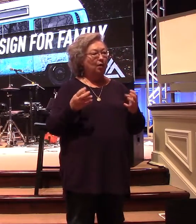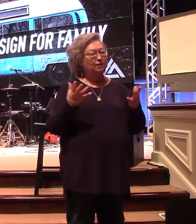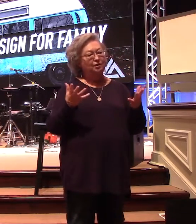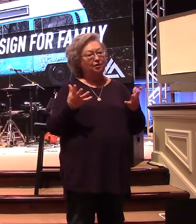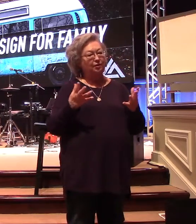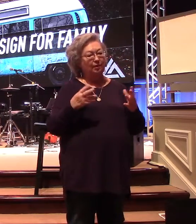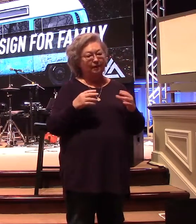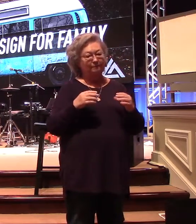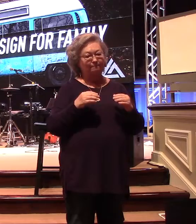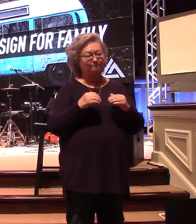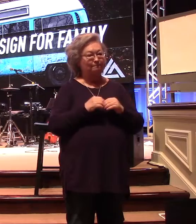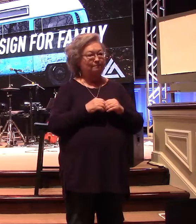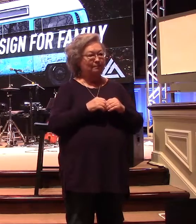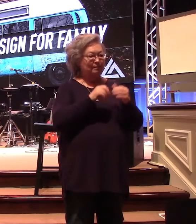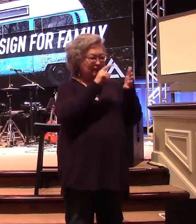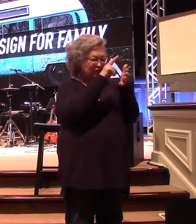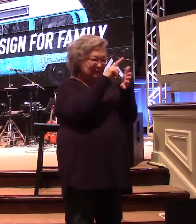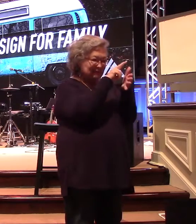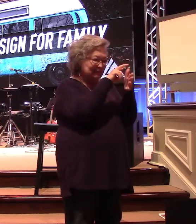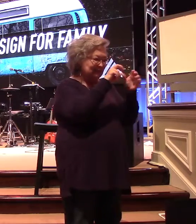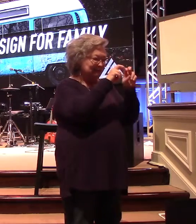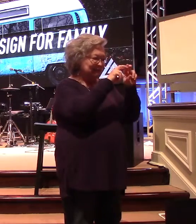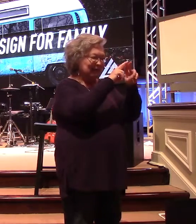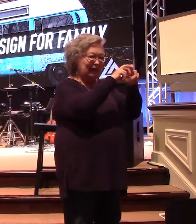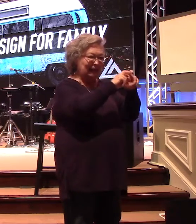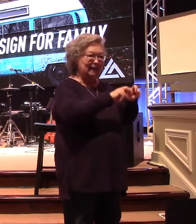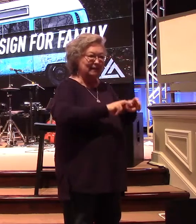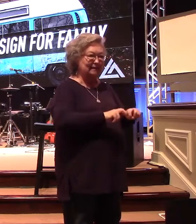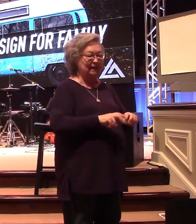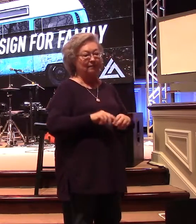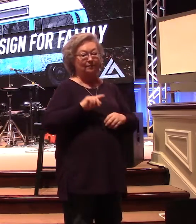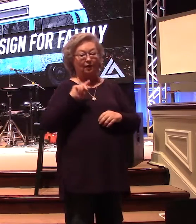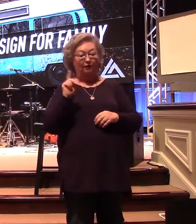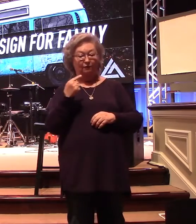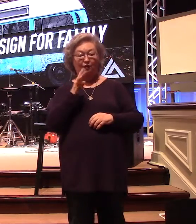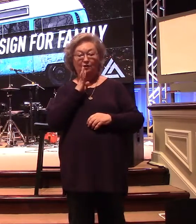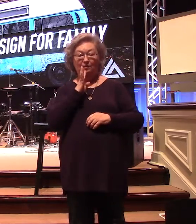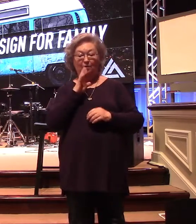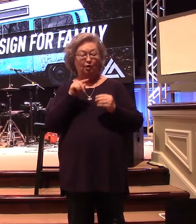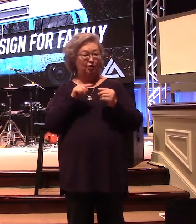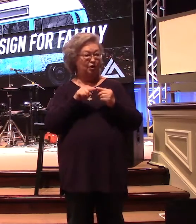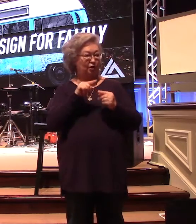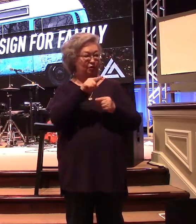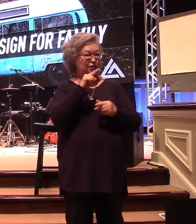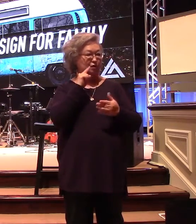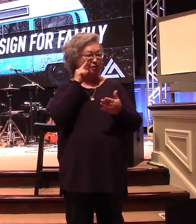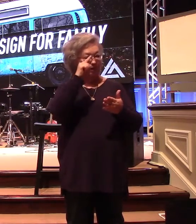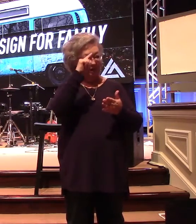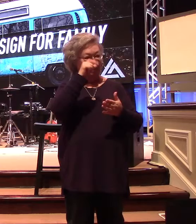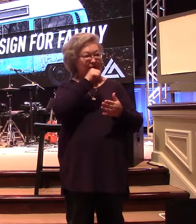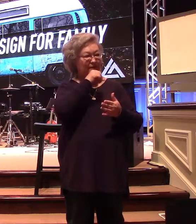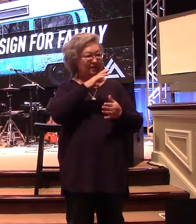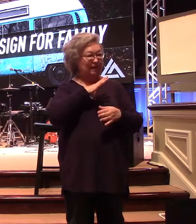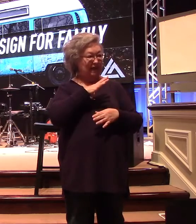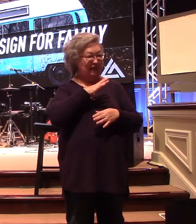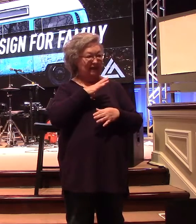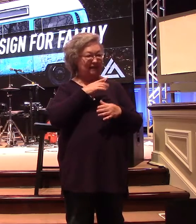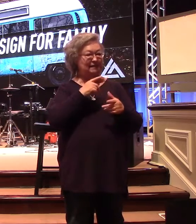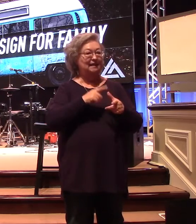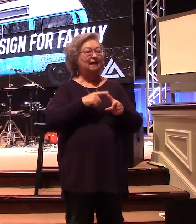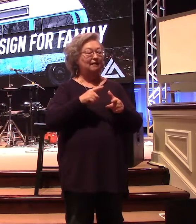basically two legs tonight, okay? Two things. First, we're going to talk to the ladies about what your role is in this, and then guys, I'm going to talk to you